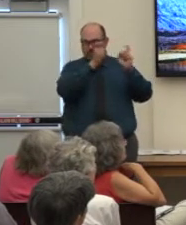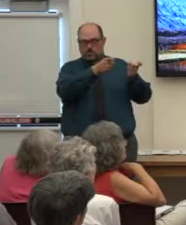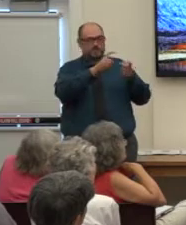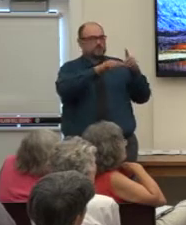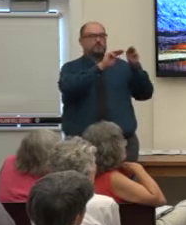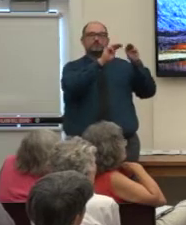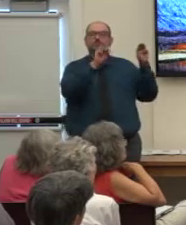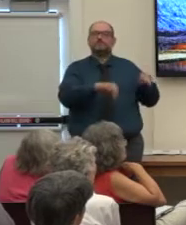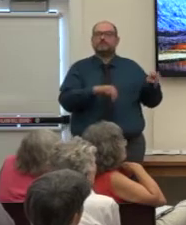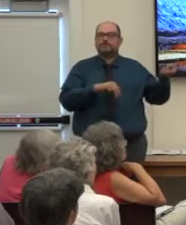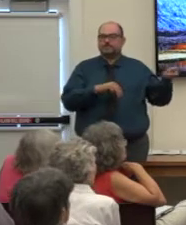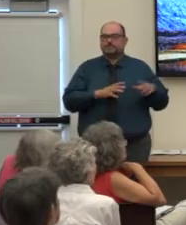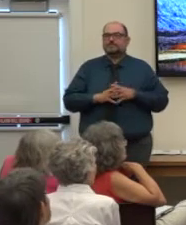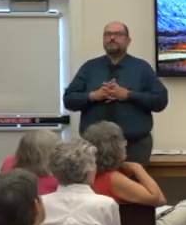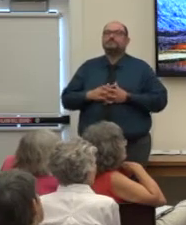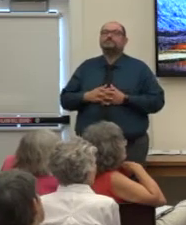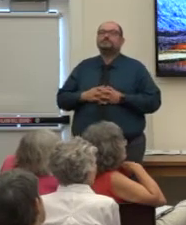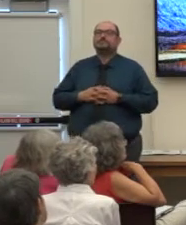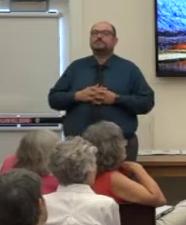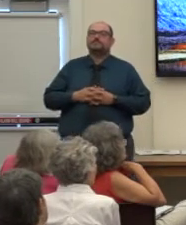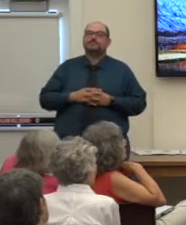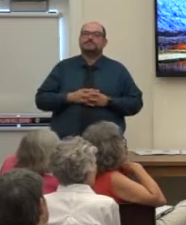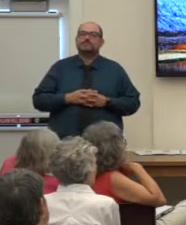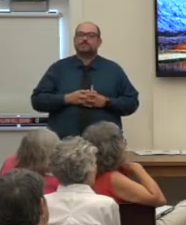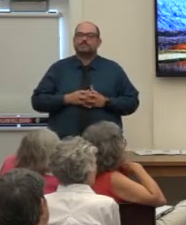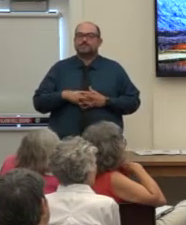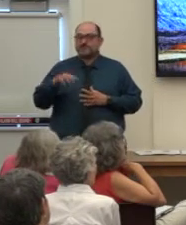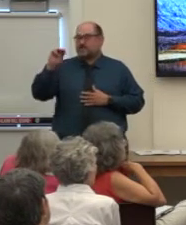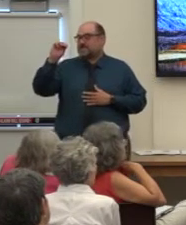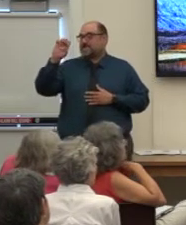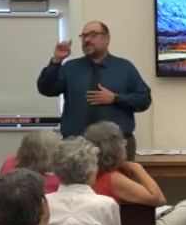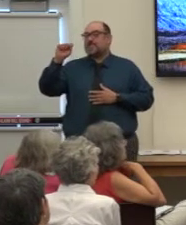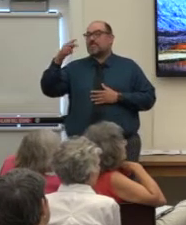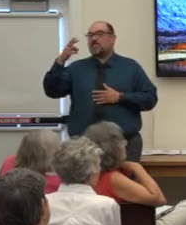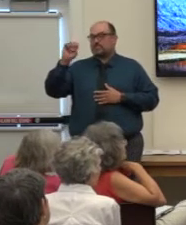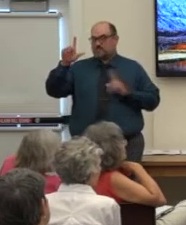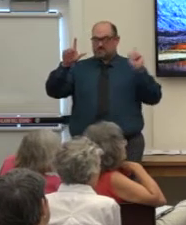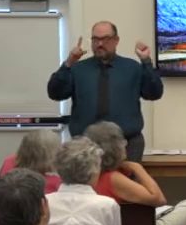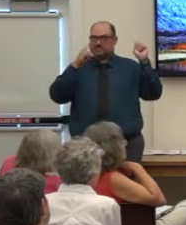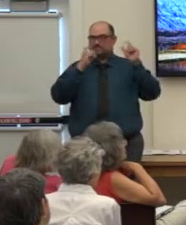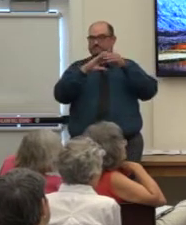Ethel's piece, she then goes on to say, if I can find it,